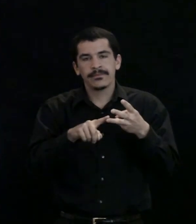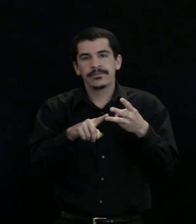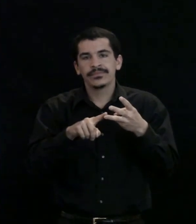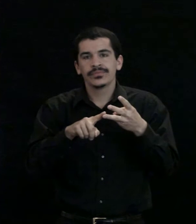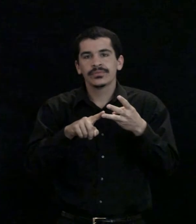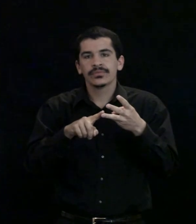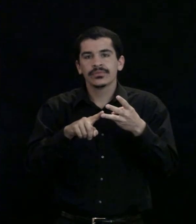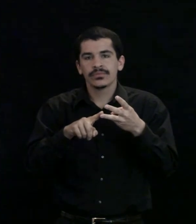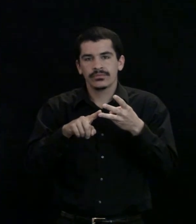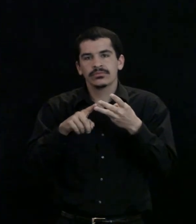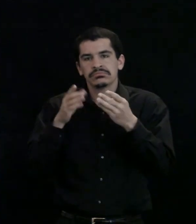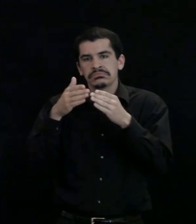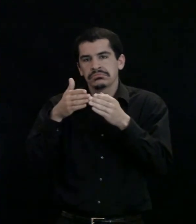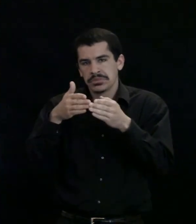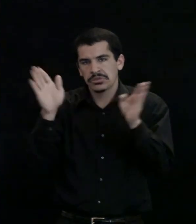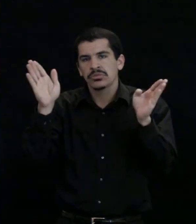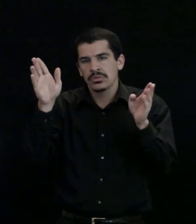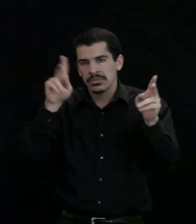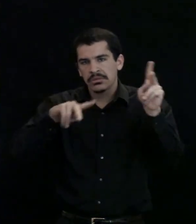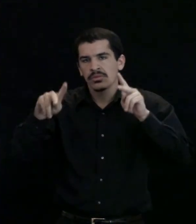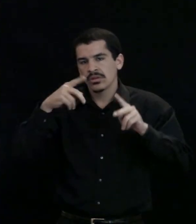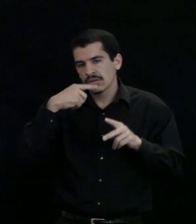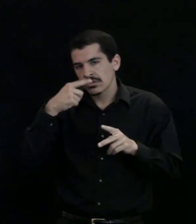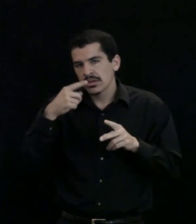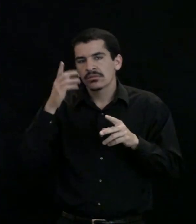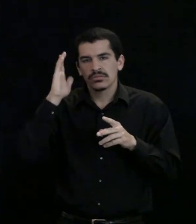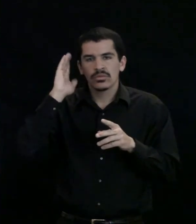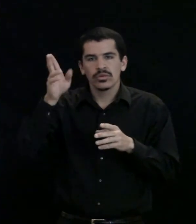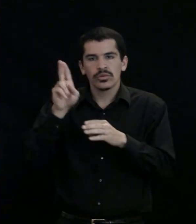the general public for rentals,